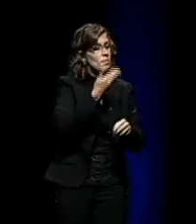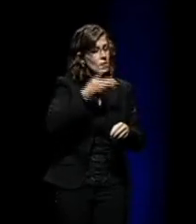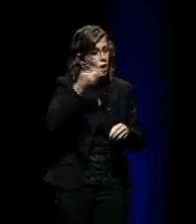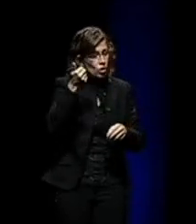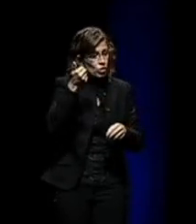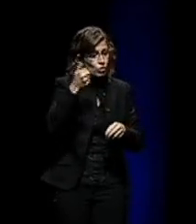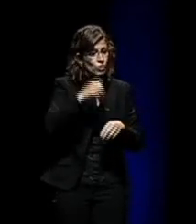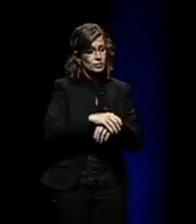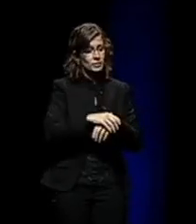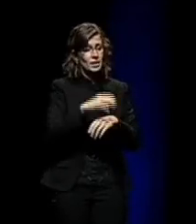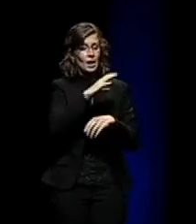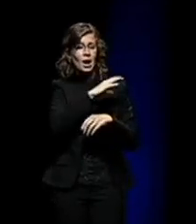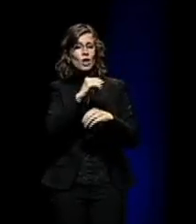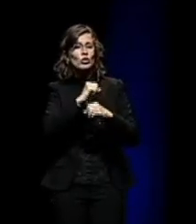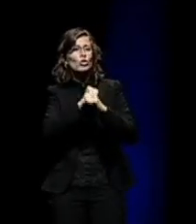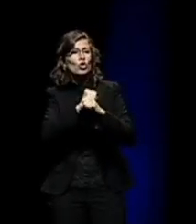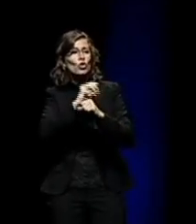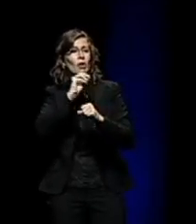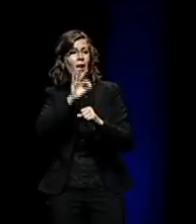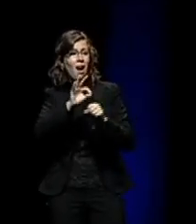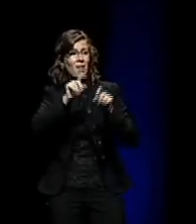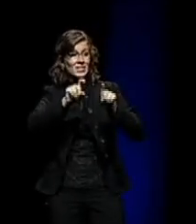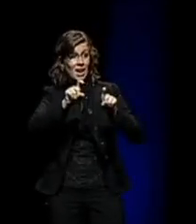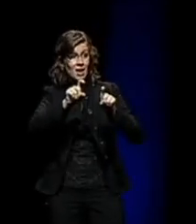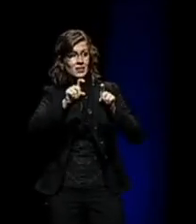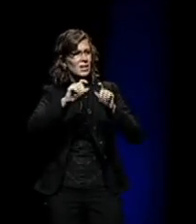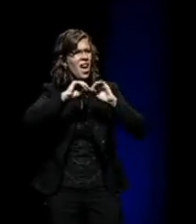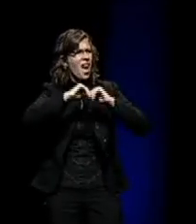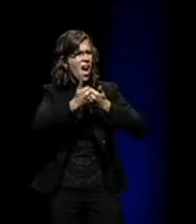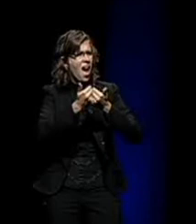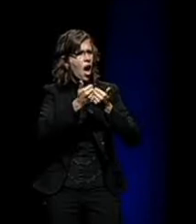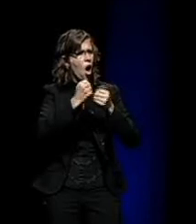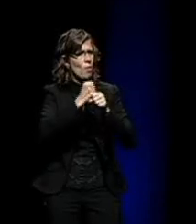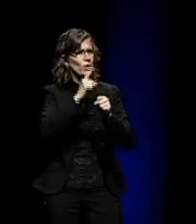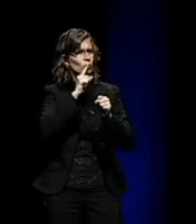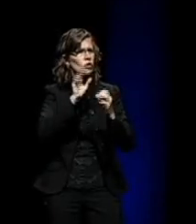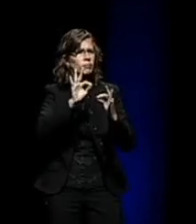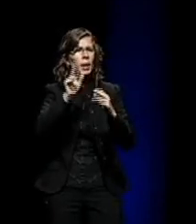reduce the impact of coaching if there is some? I suspect there is.